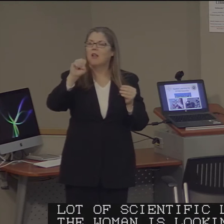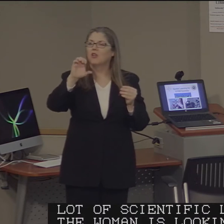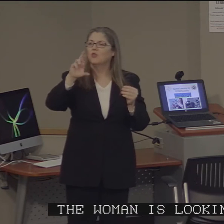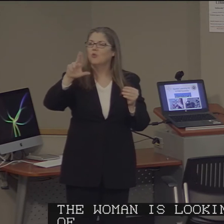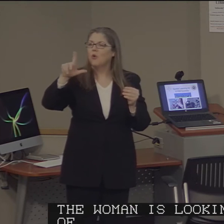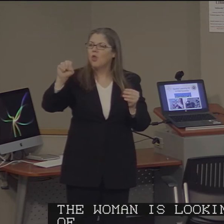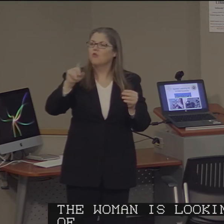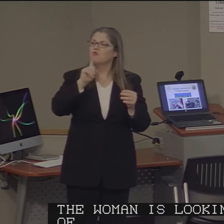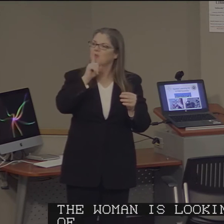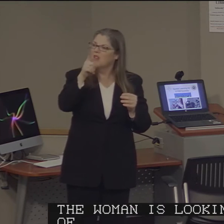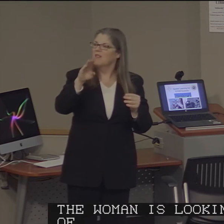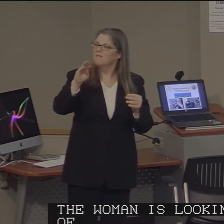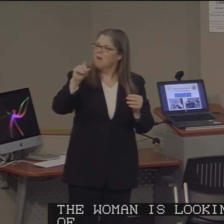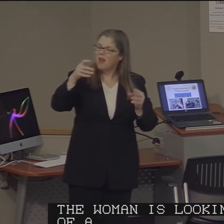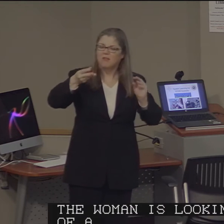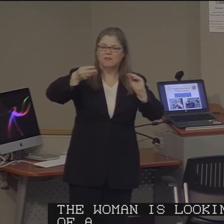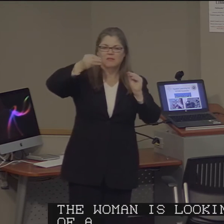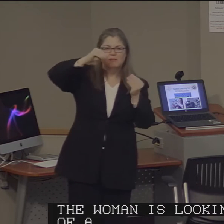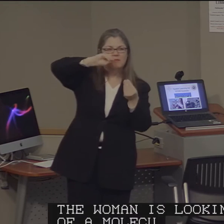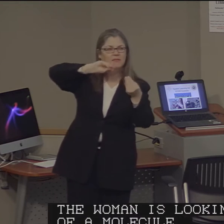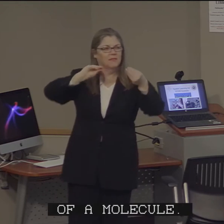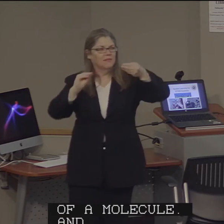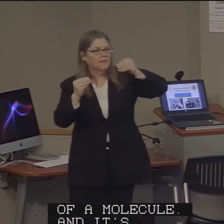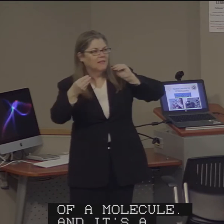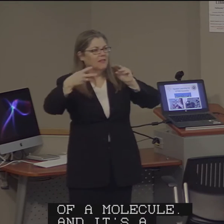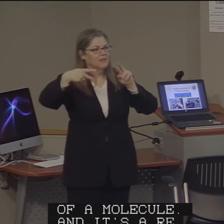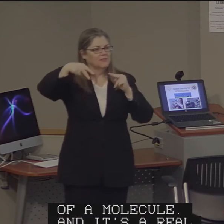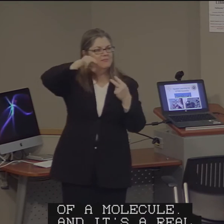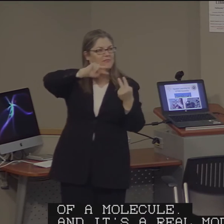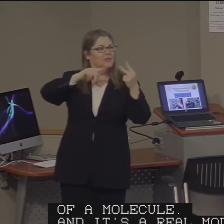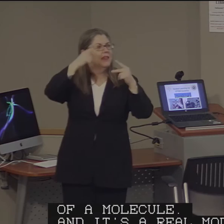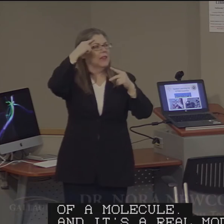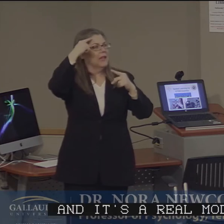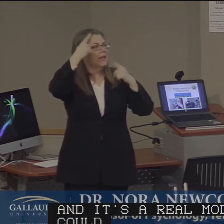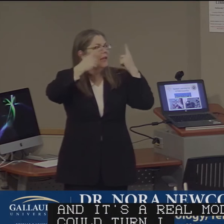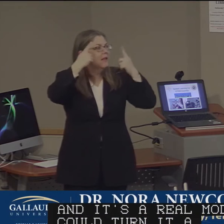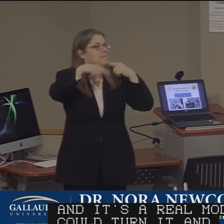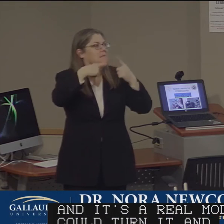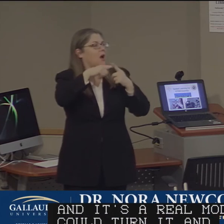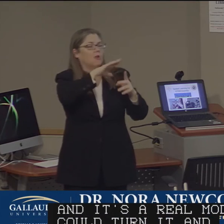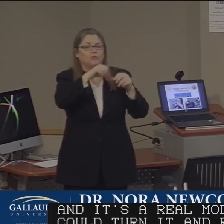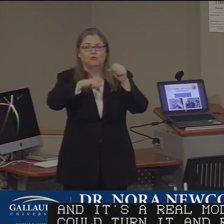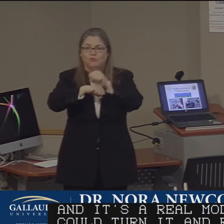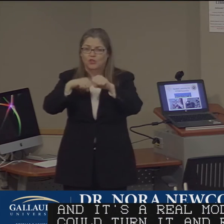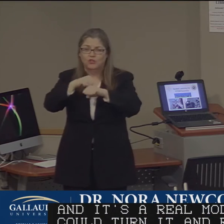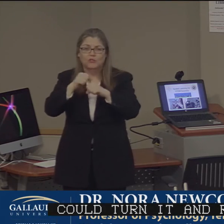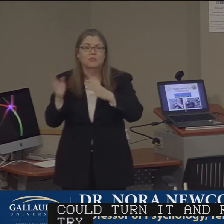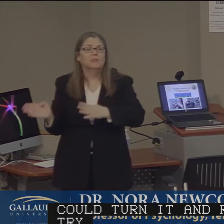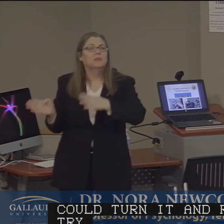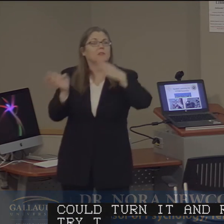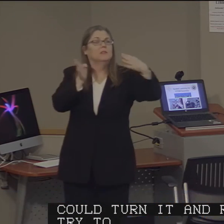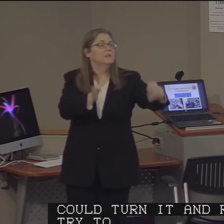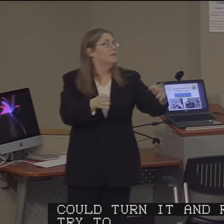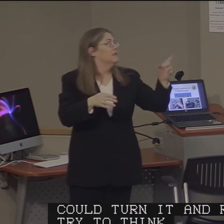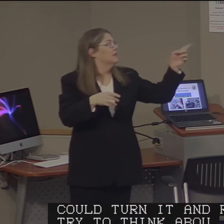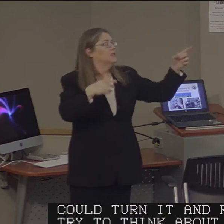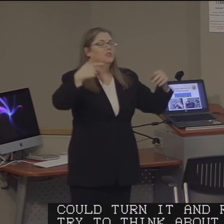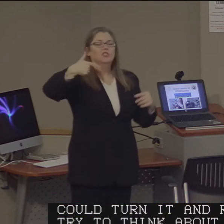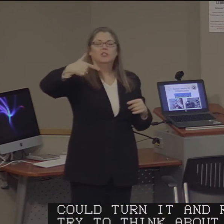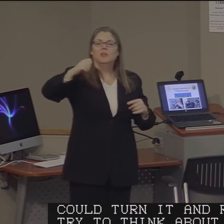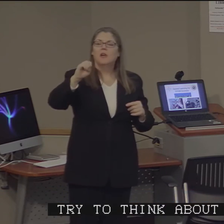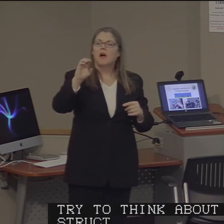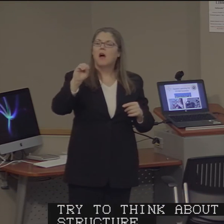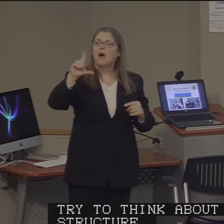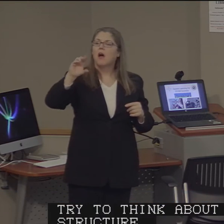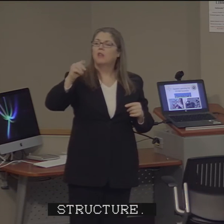she could turn it and rotate it and try to think about its structure. The geology students are there at a cliff